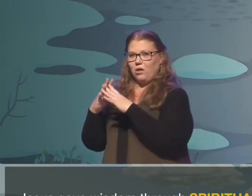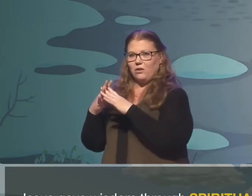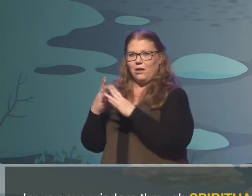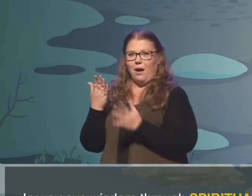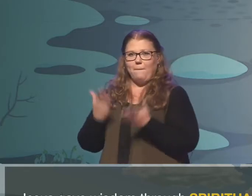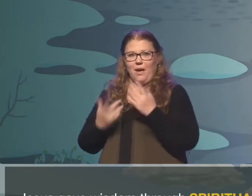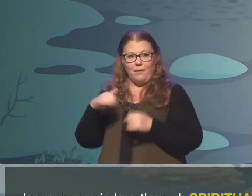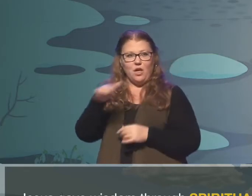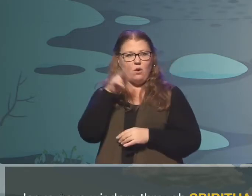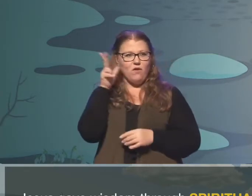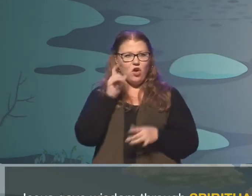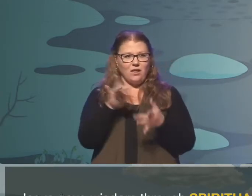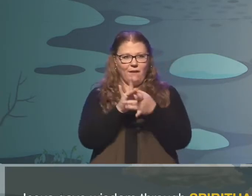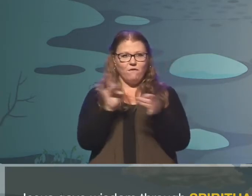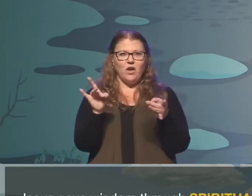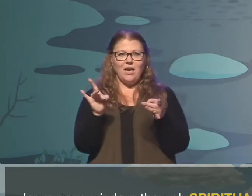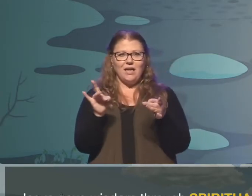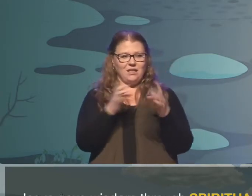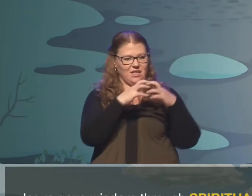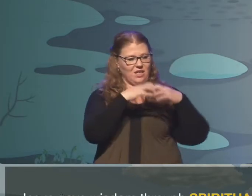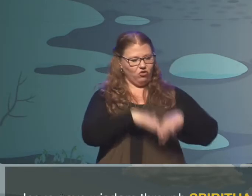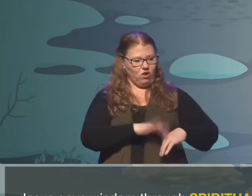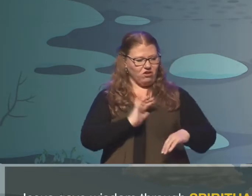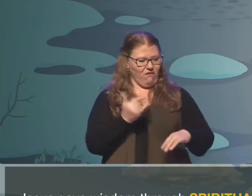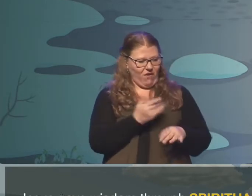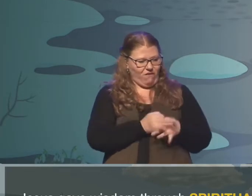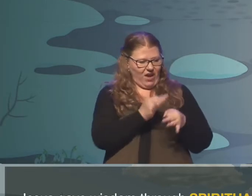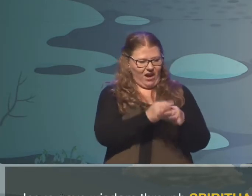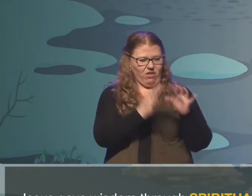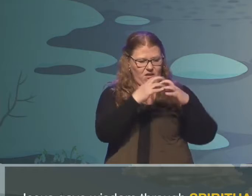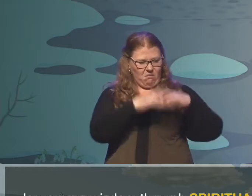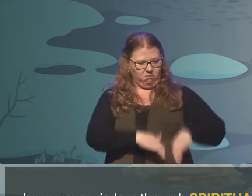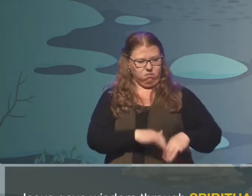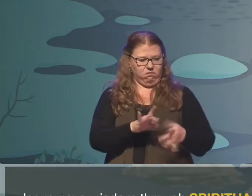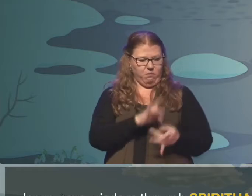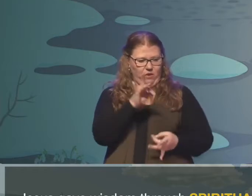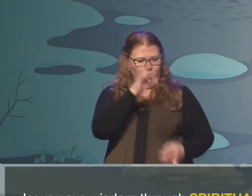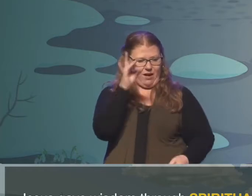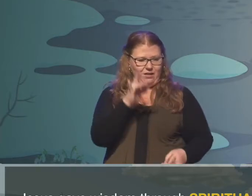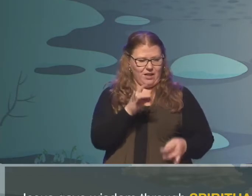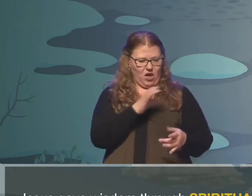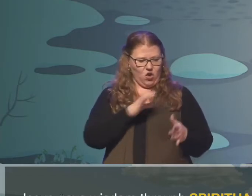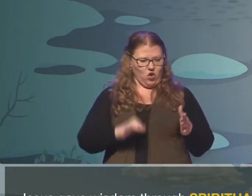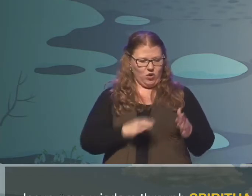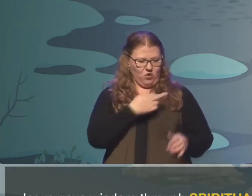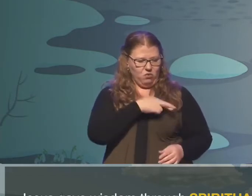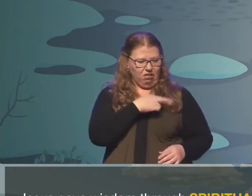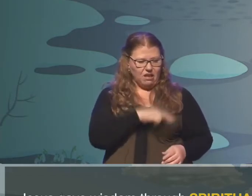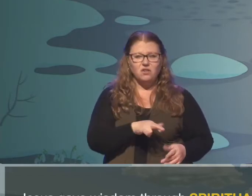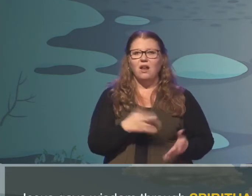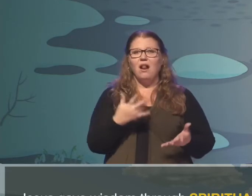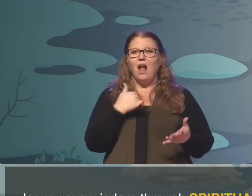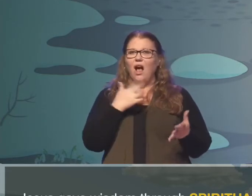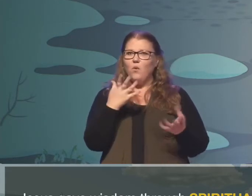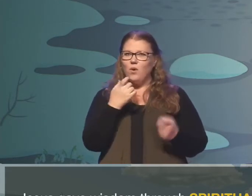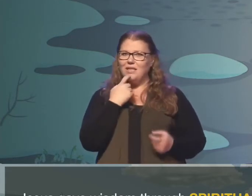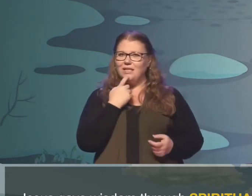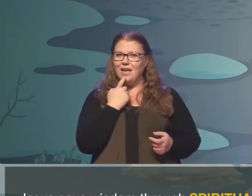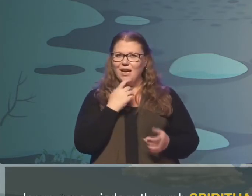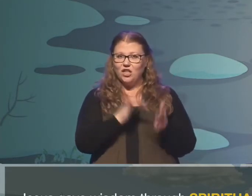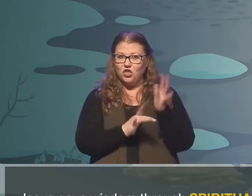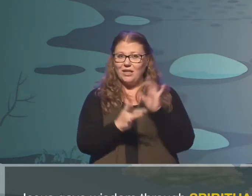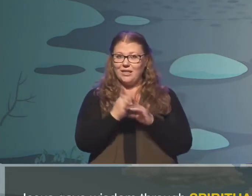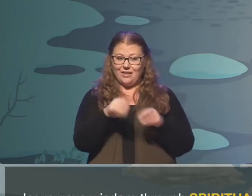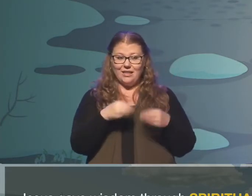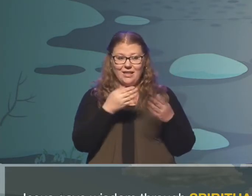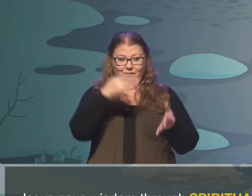have heard this phrase, the deconstruction of our faith or the deconstruction of spirituality or of Christianity. And I would just say that Jesus